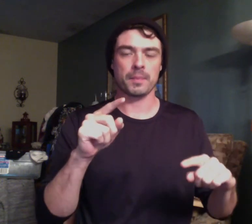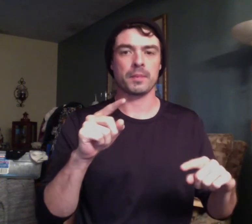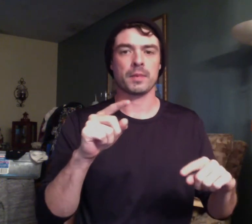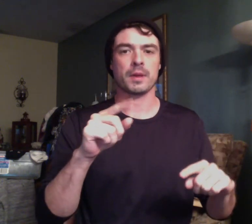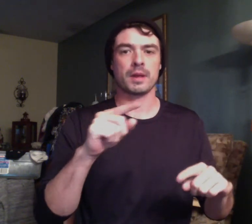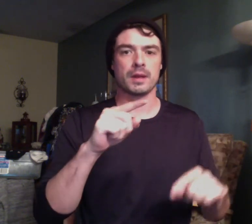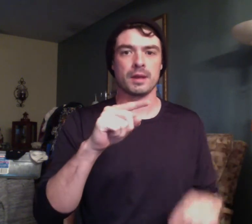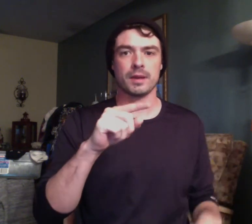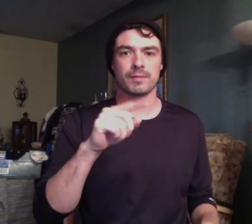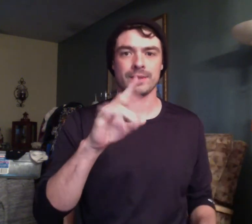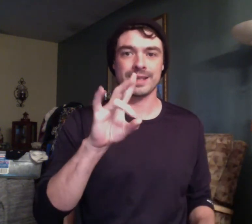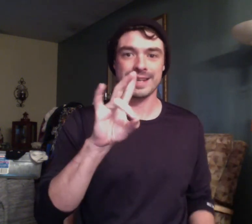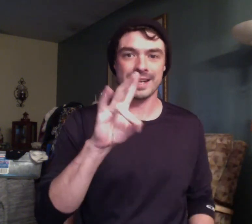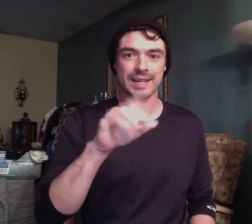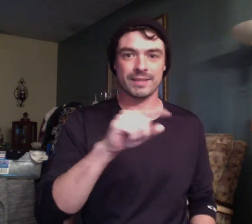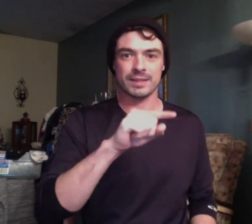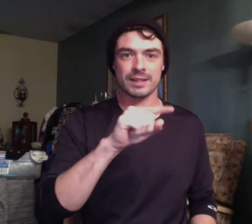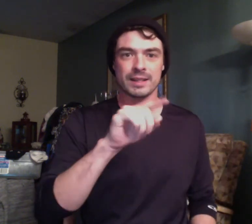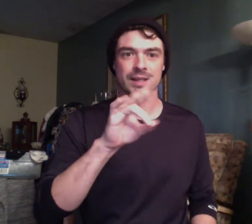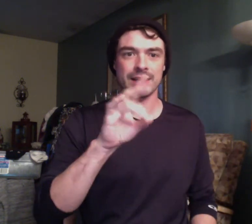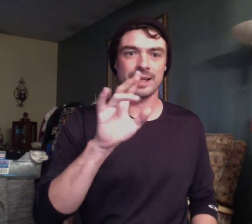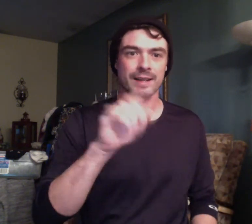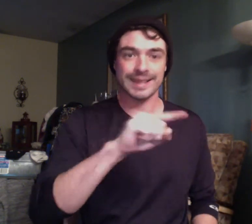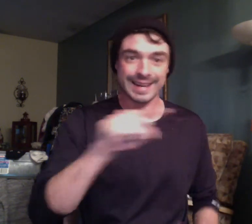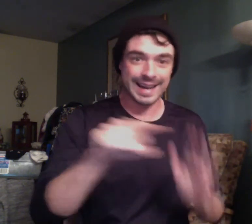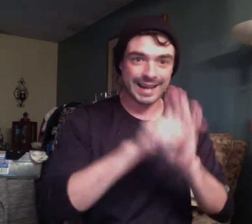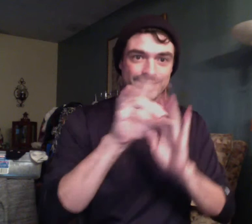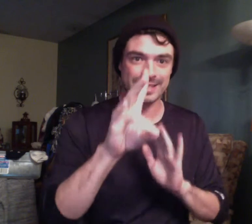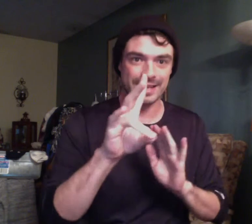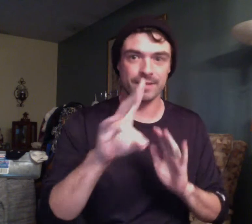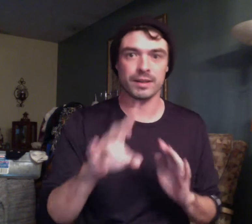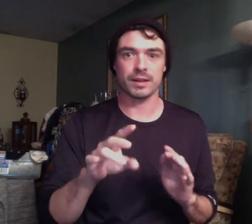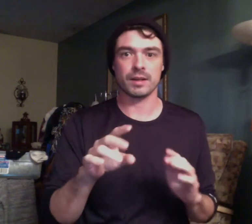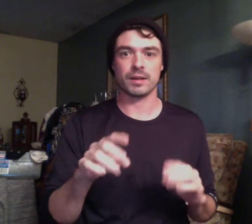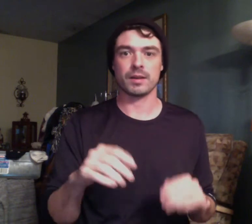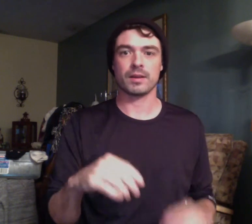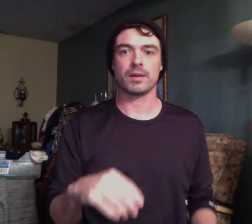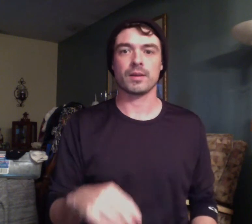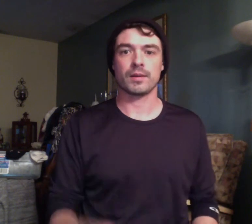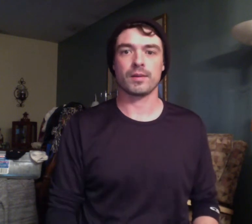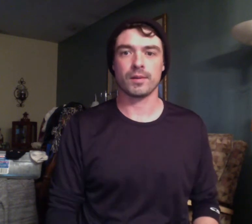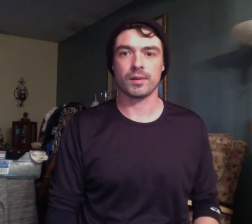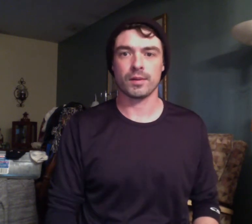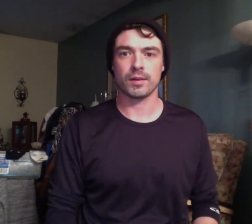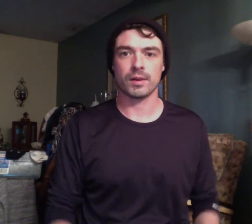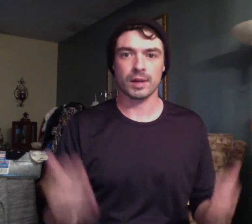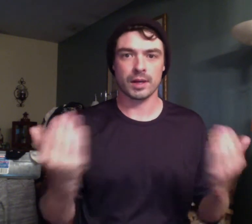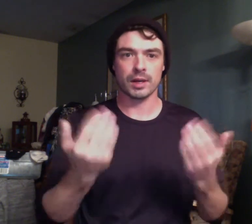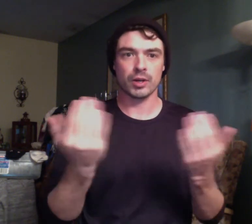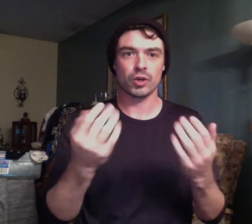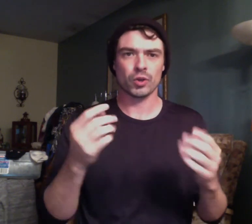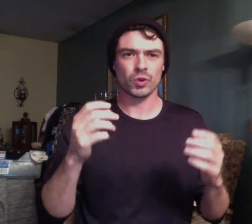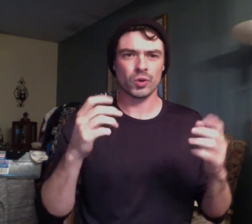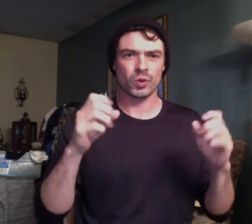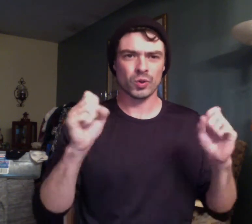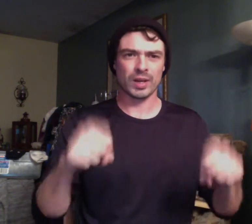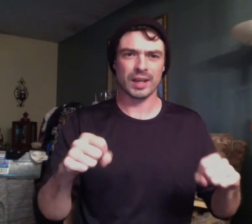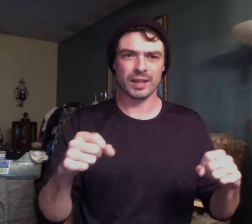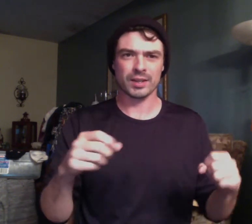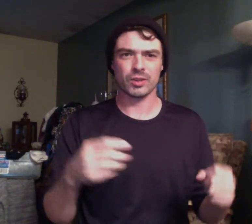7. Okay, and here you can handle this a couple of different ways, but I have this negative